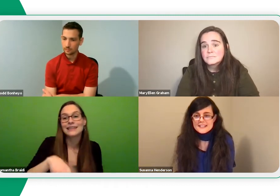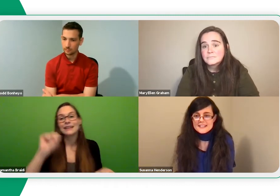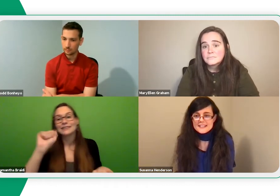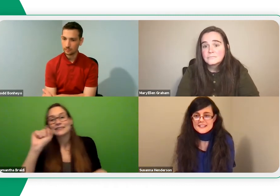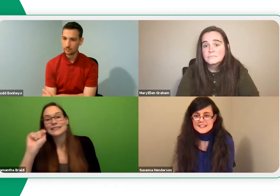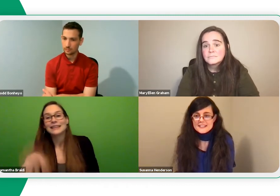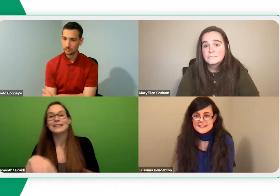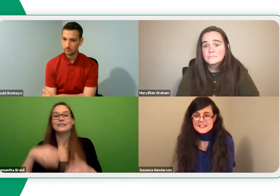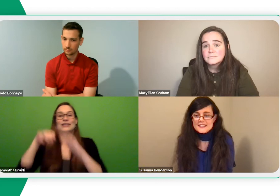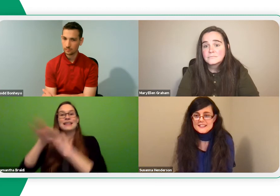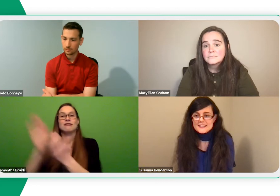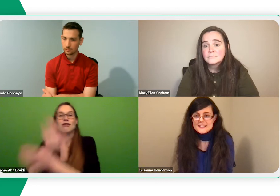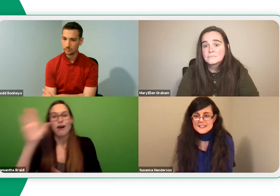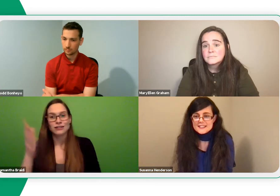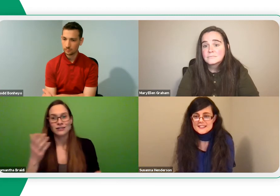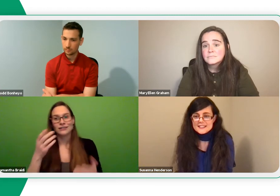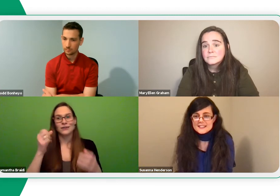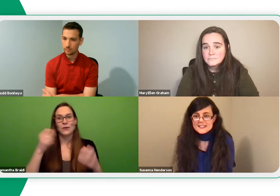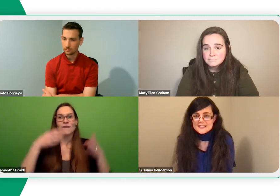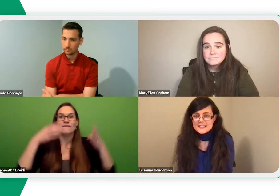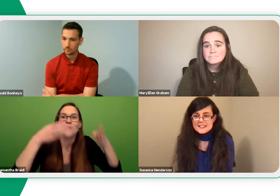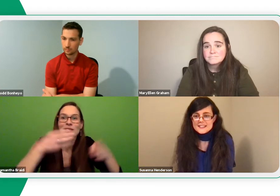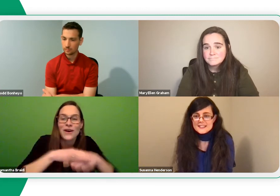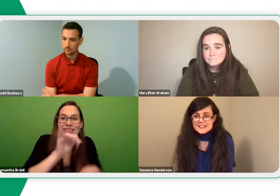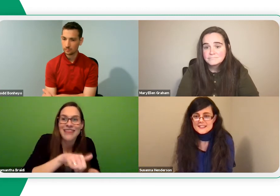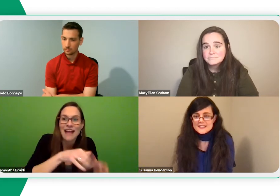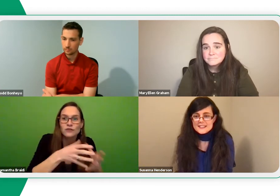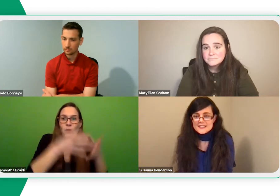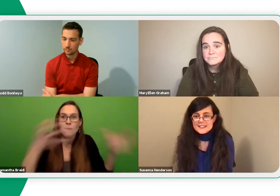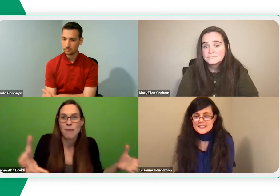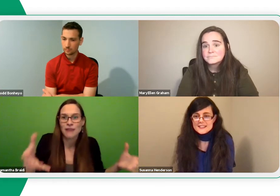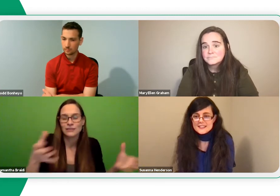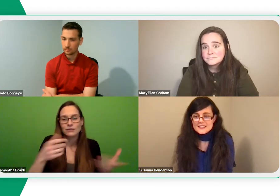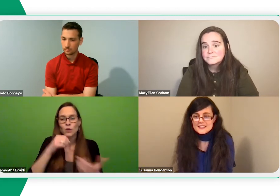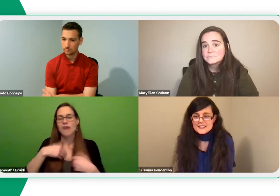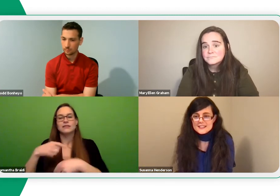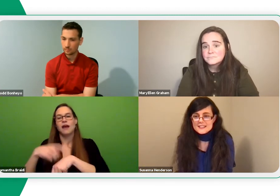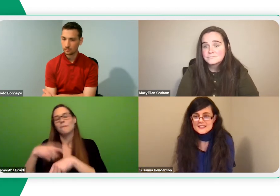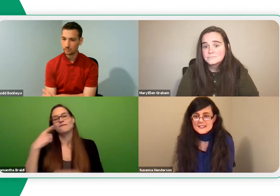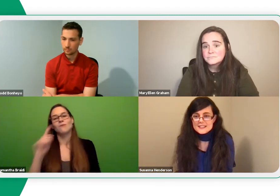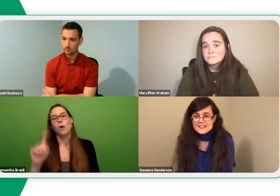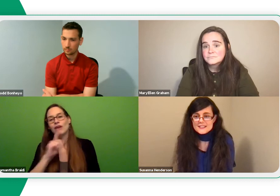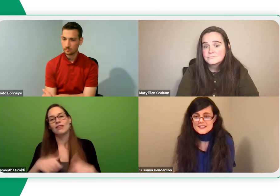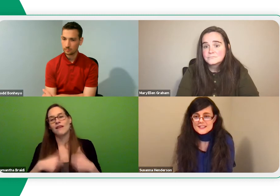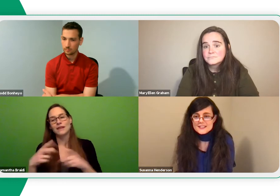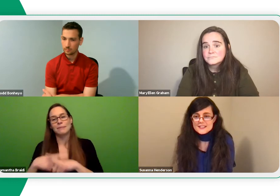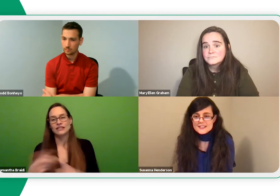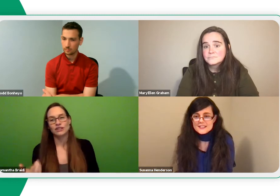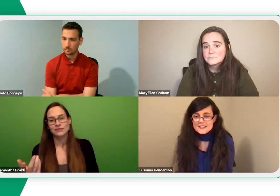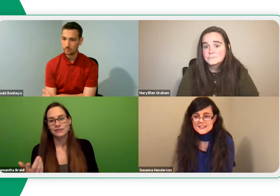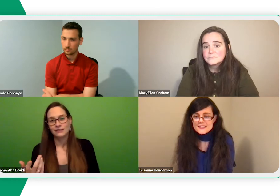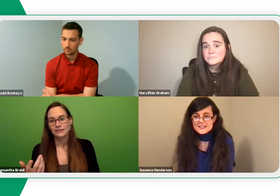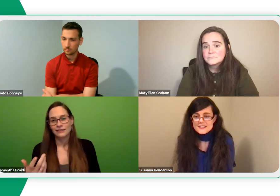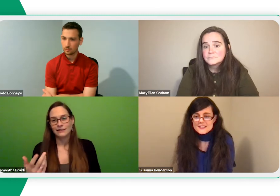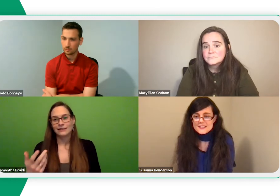satisfying score in state standards, as well as admission testing, like ACT or SAT for college. And so that's a lot